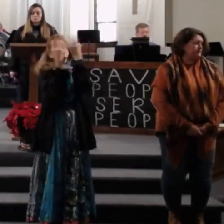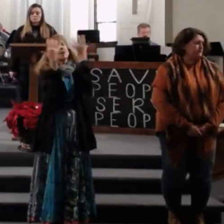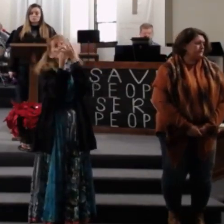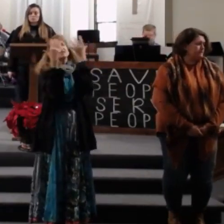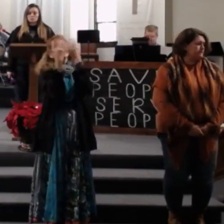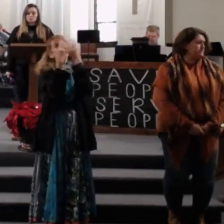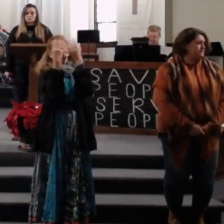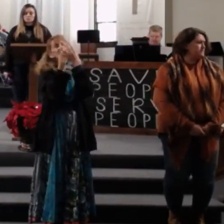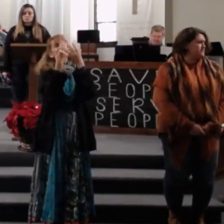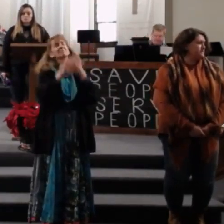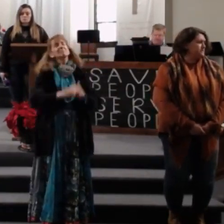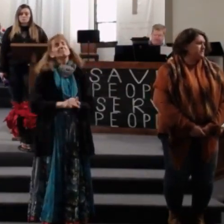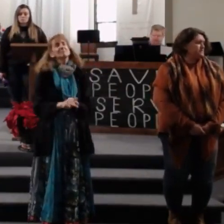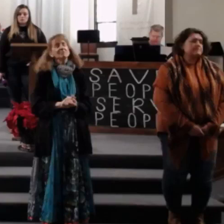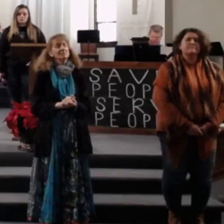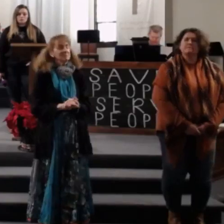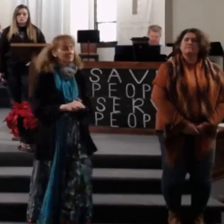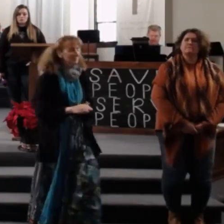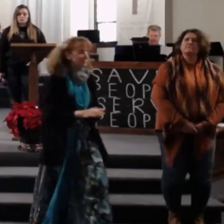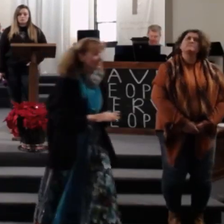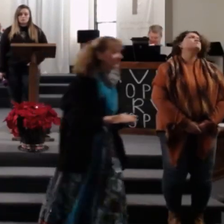earth.